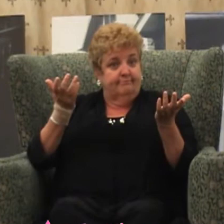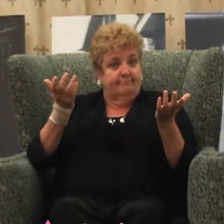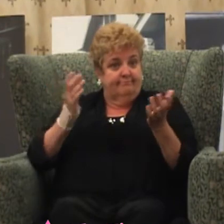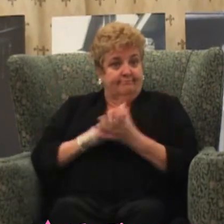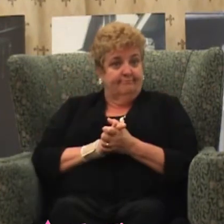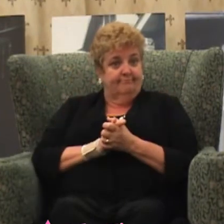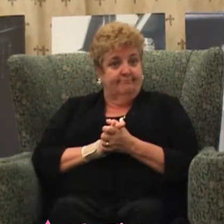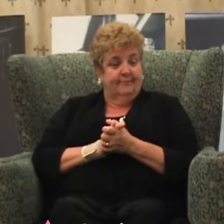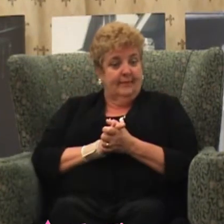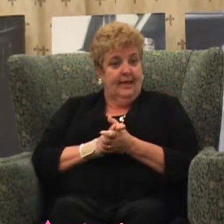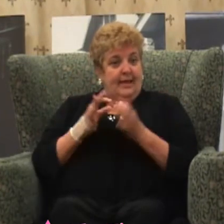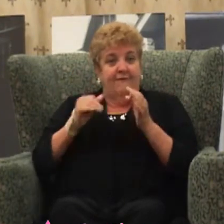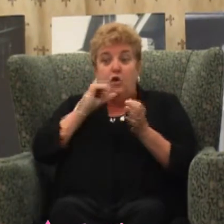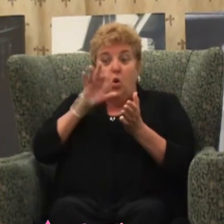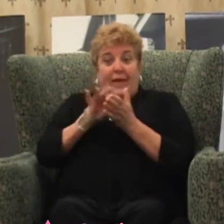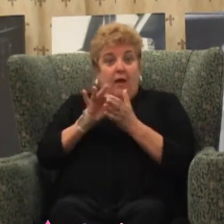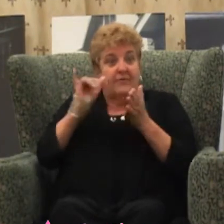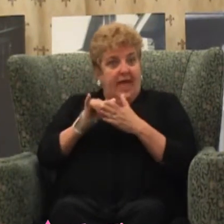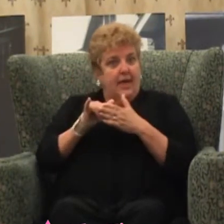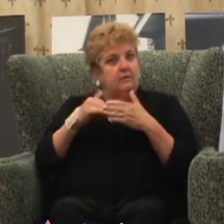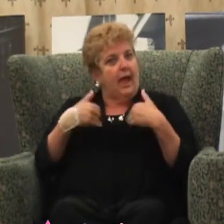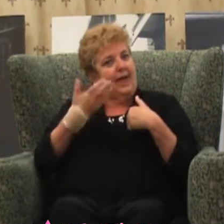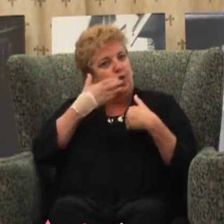If you don't count that stuff, I had a pretty decent program,